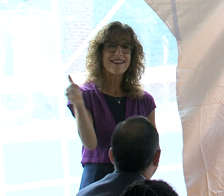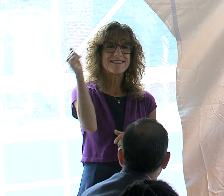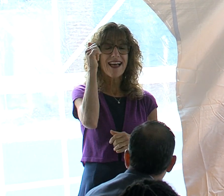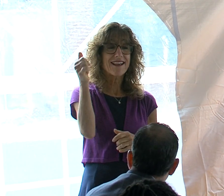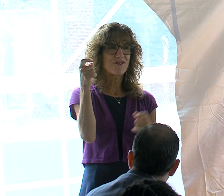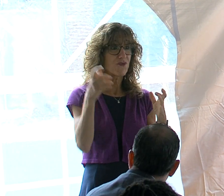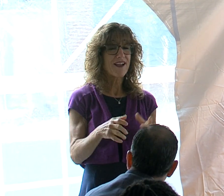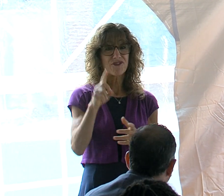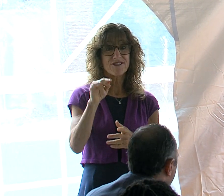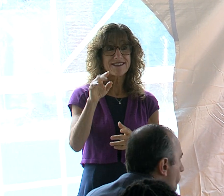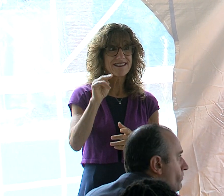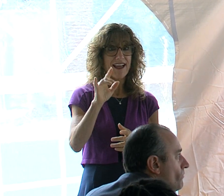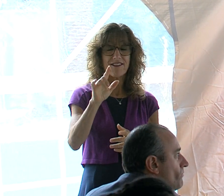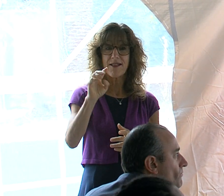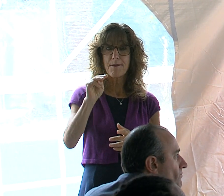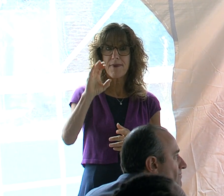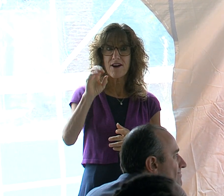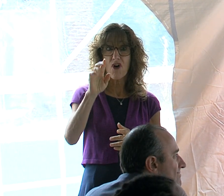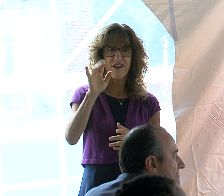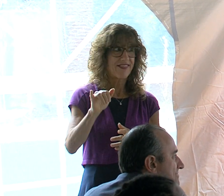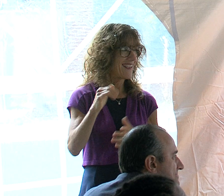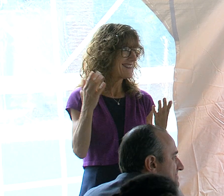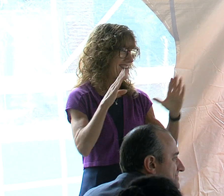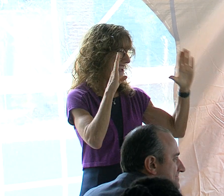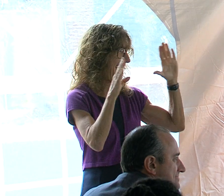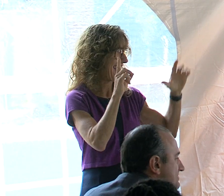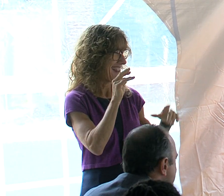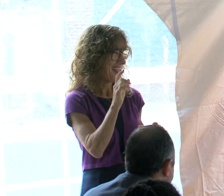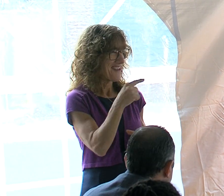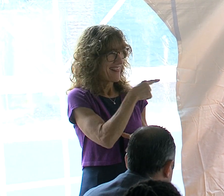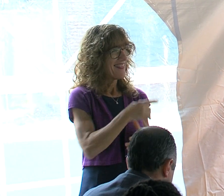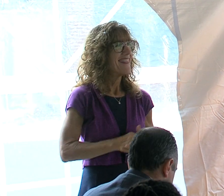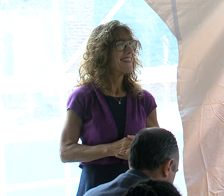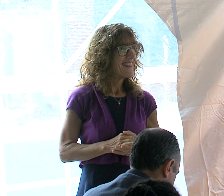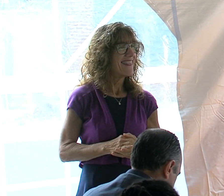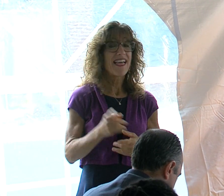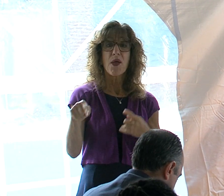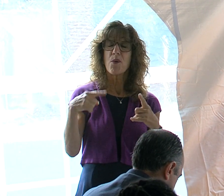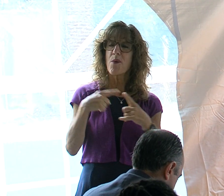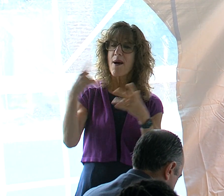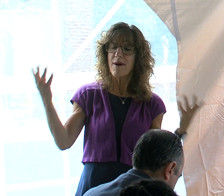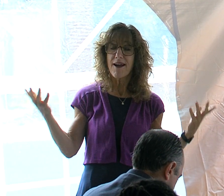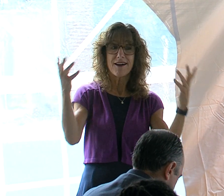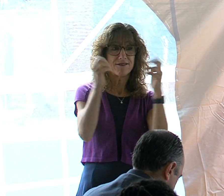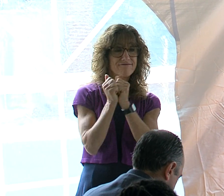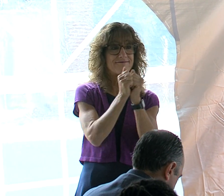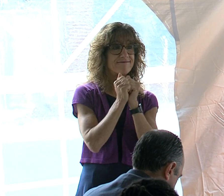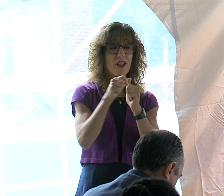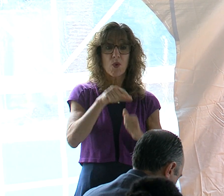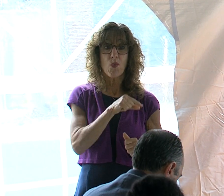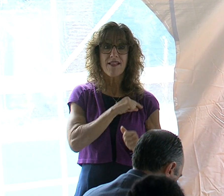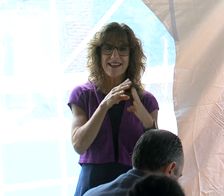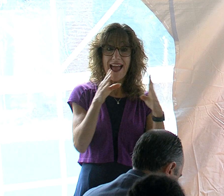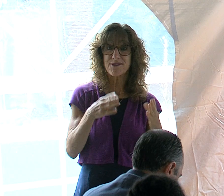director, Daniel McCarthy, I don't know if Daniel is here. Daniel, hi. You know, when we bring together quality housing